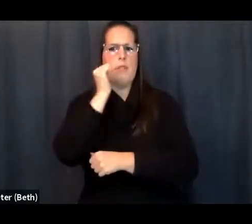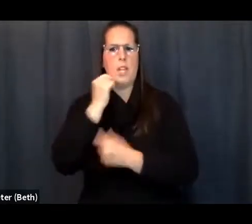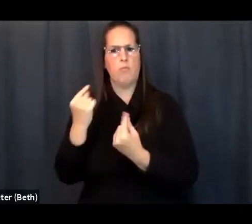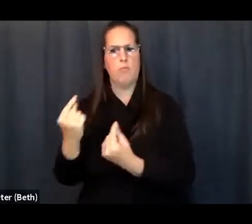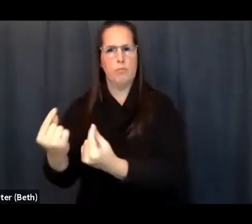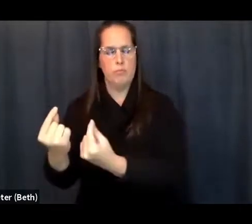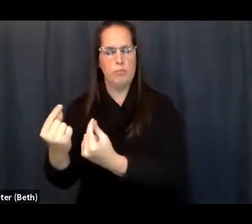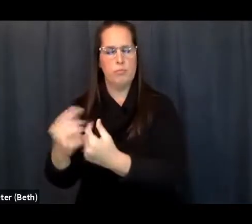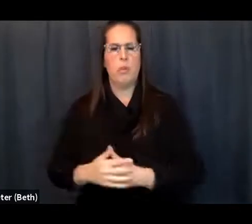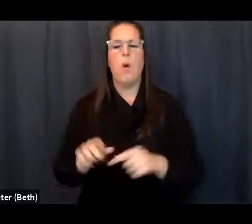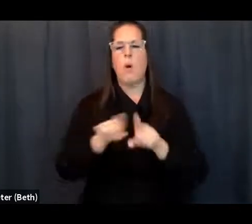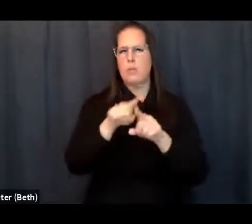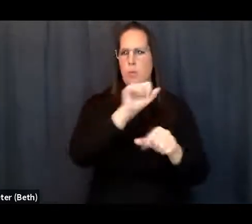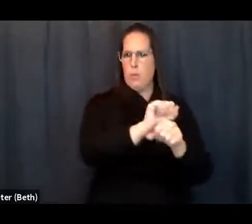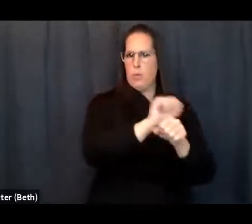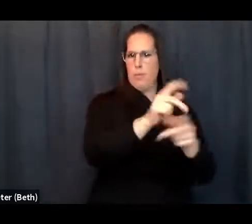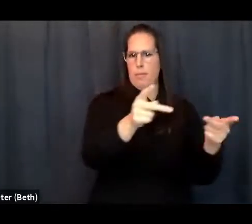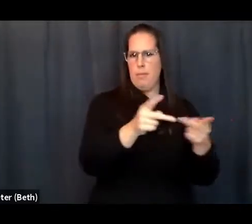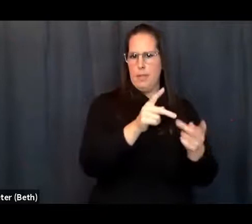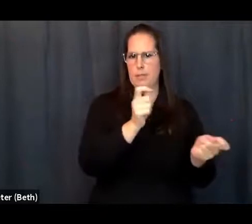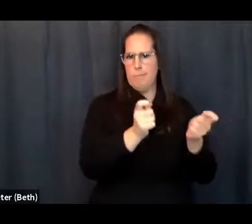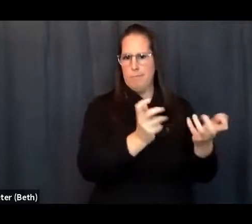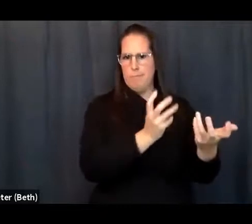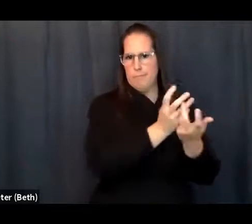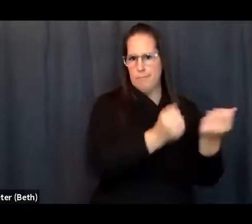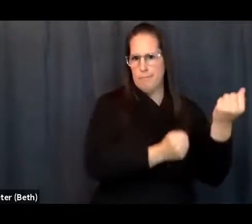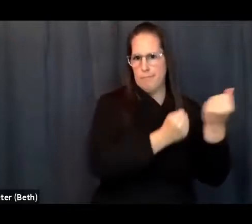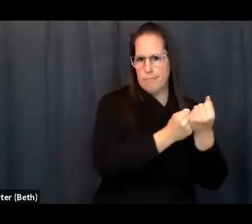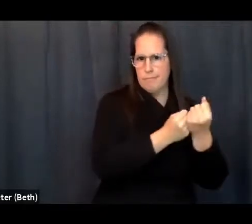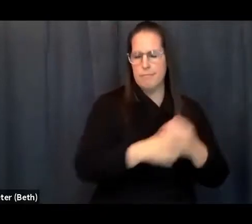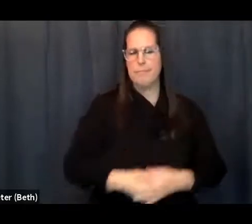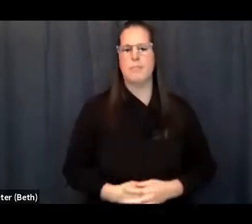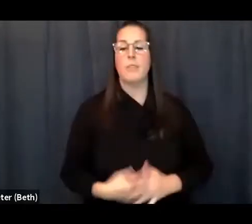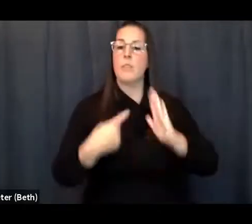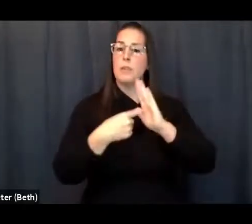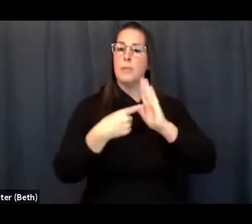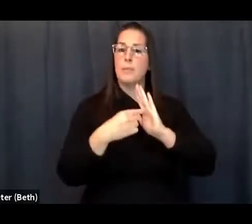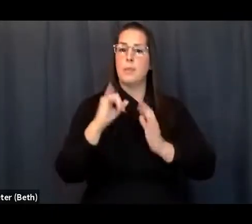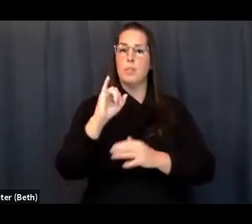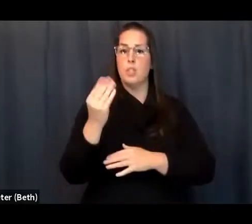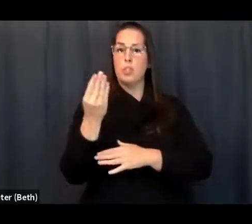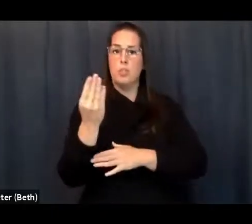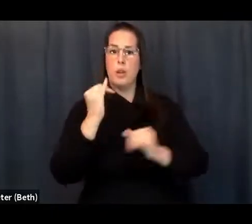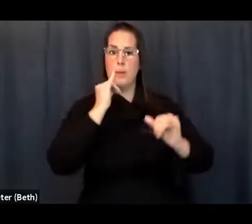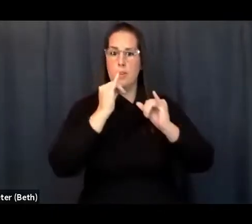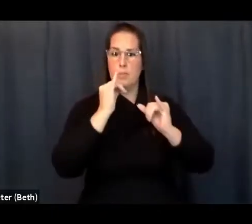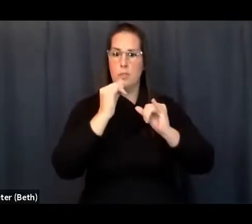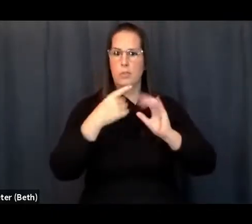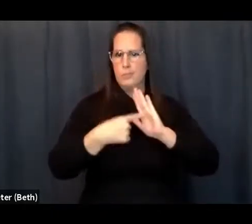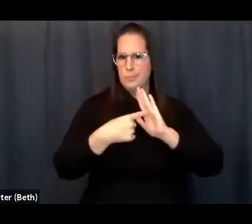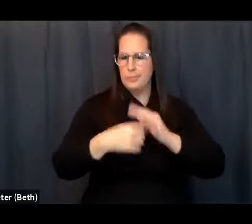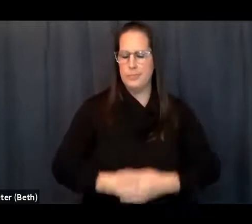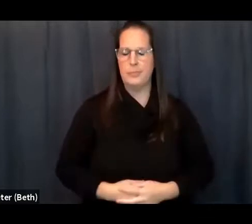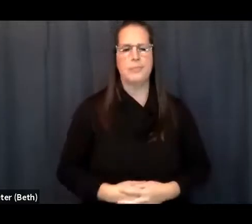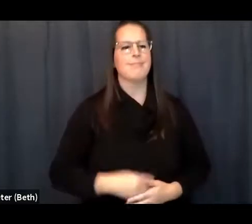the job interview, equity accommodation now. I'll give an example. Thank you for this job interview. My name is